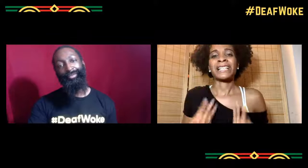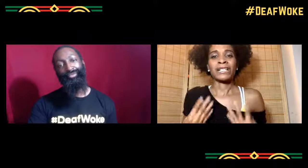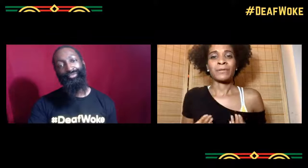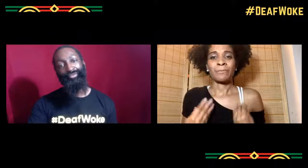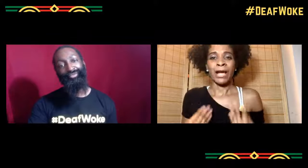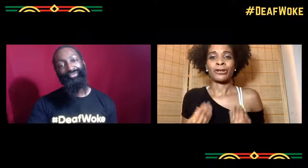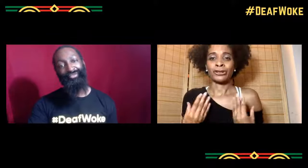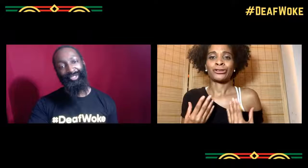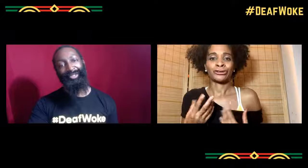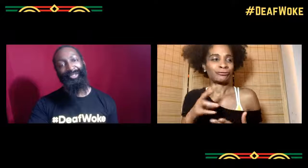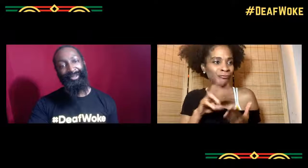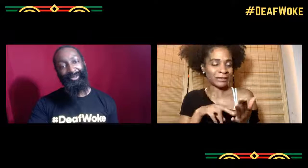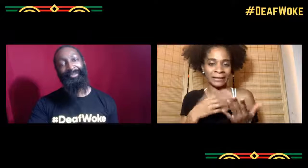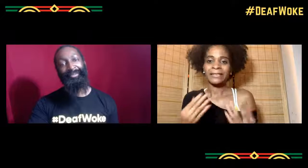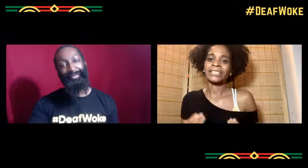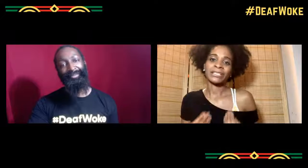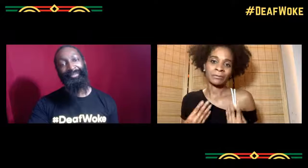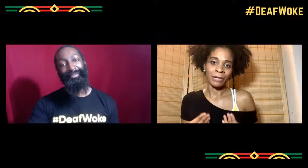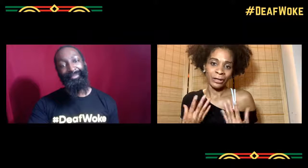do yoga,